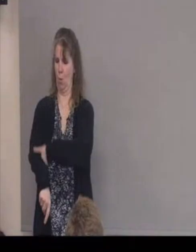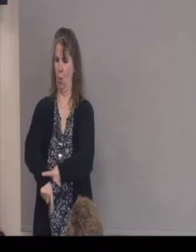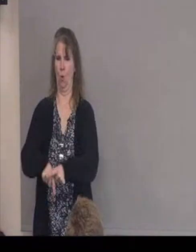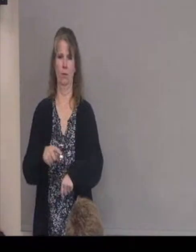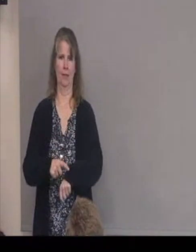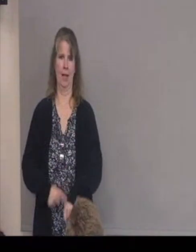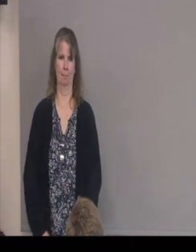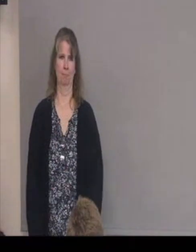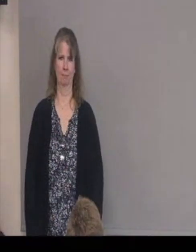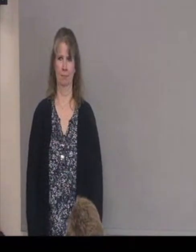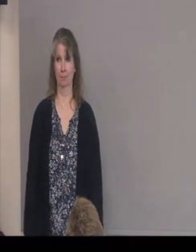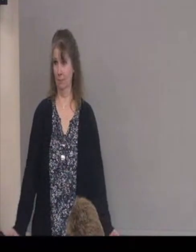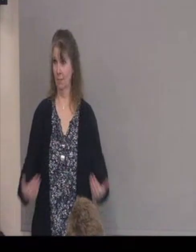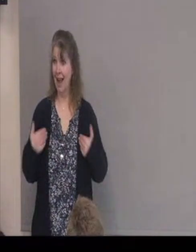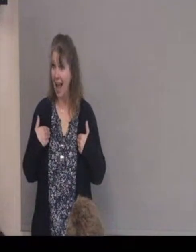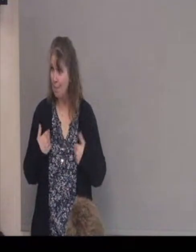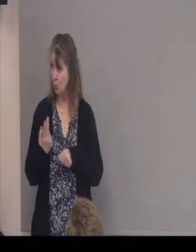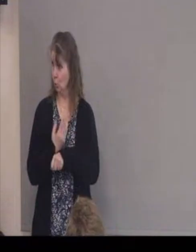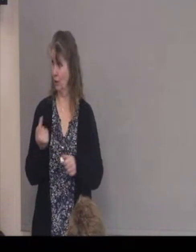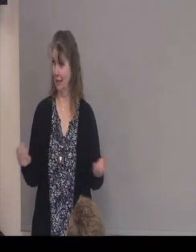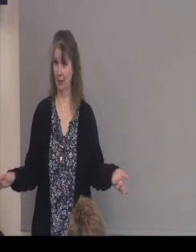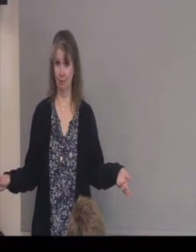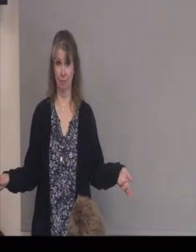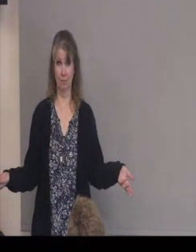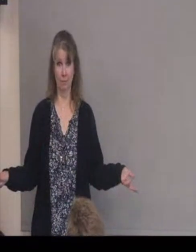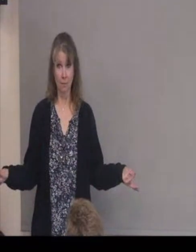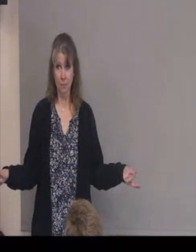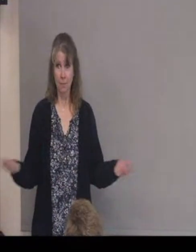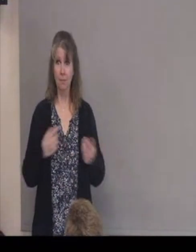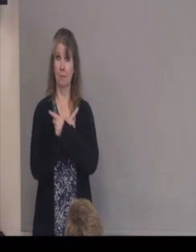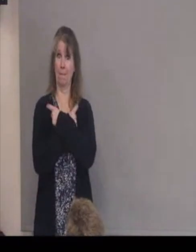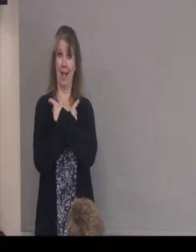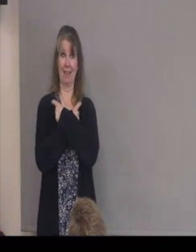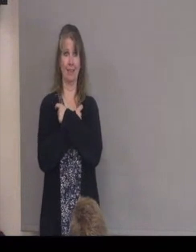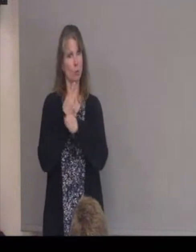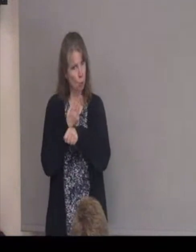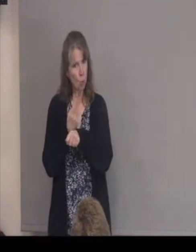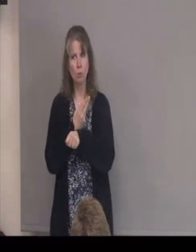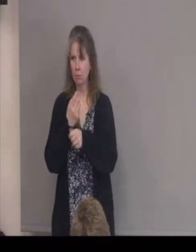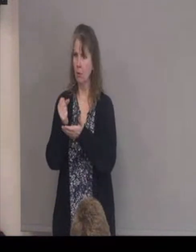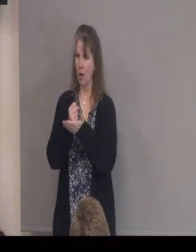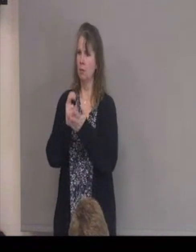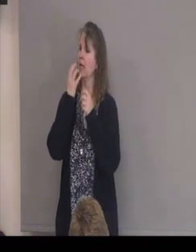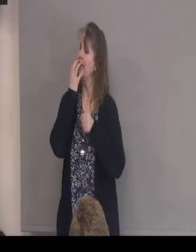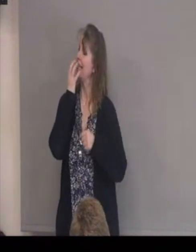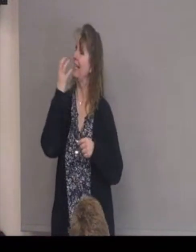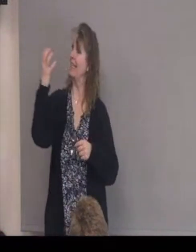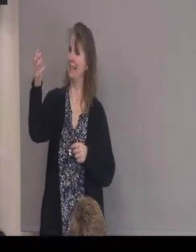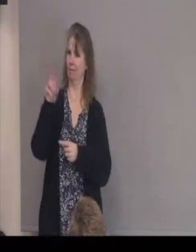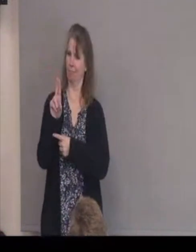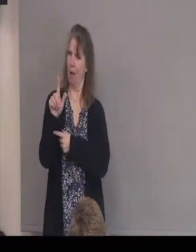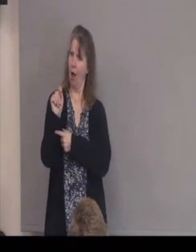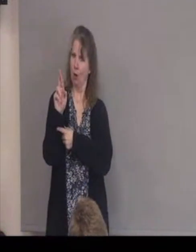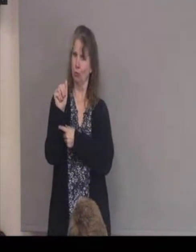Ultrasound and sonography have been around for a very long time. Even animals use it. For example,